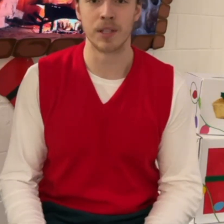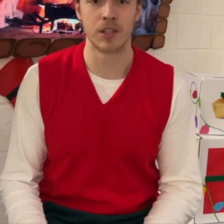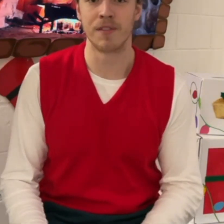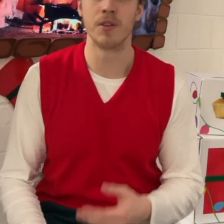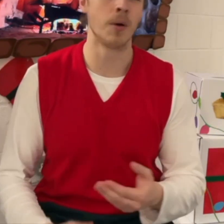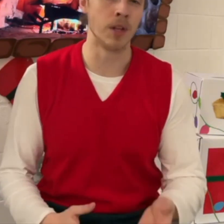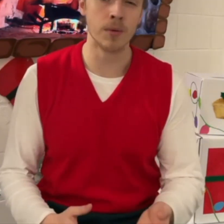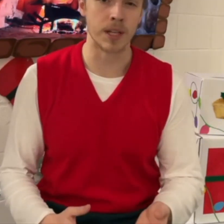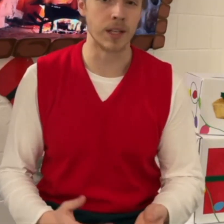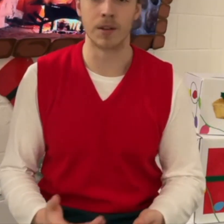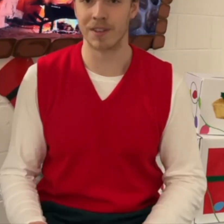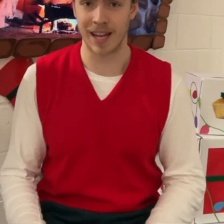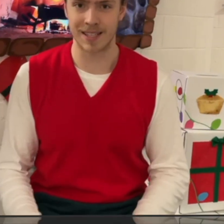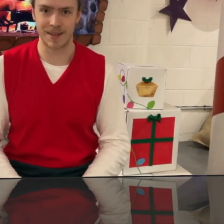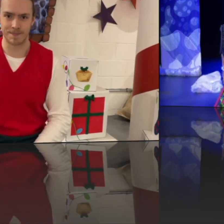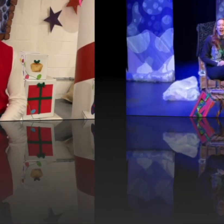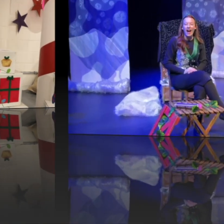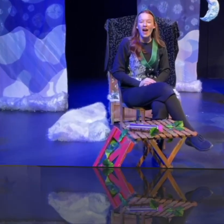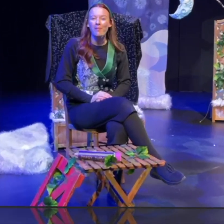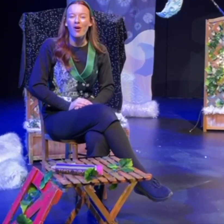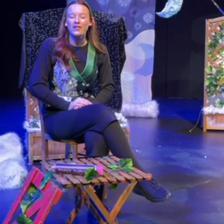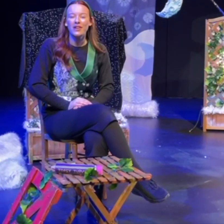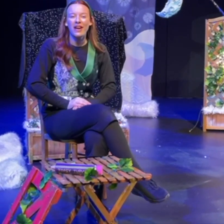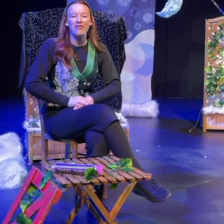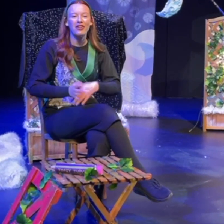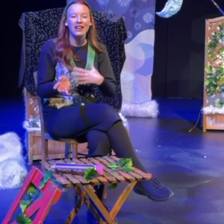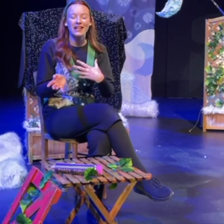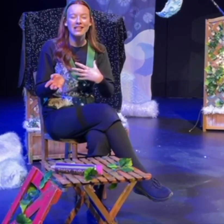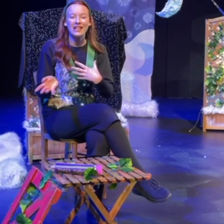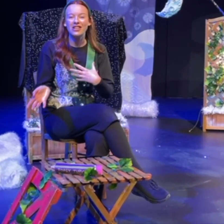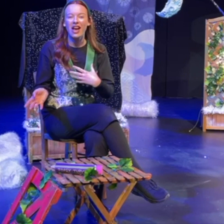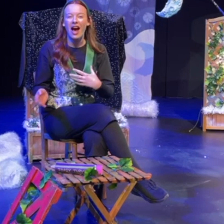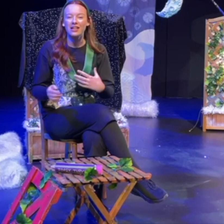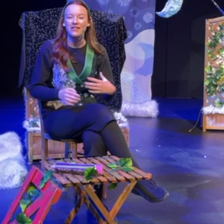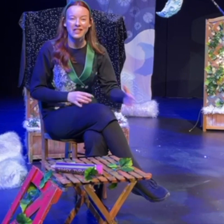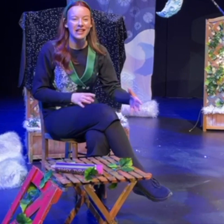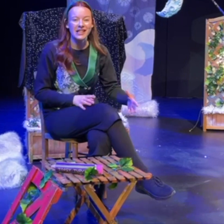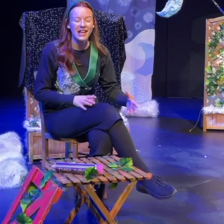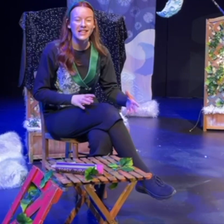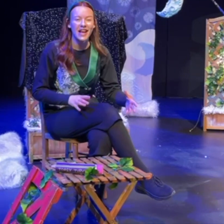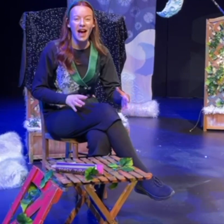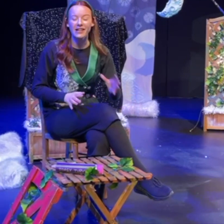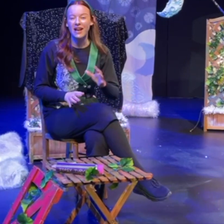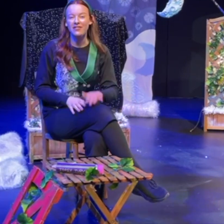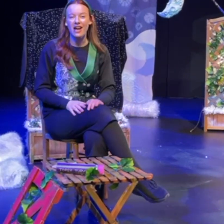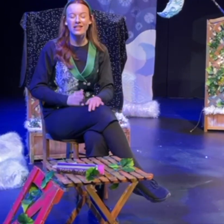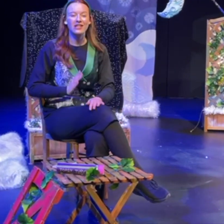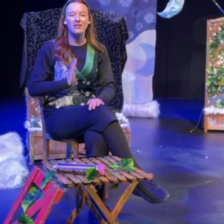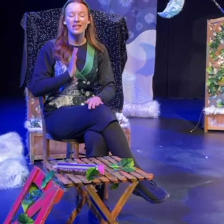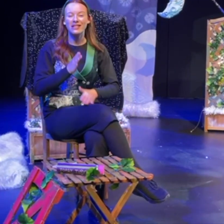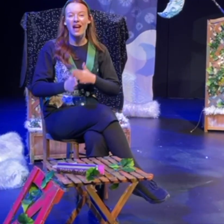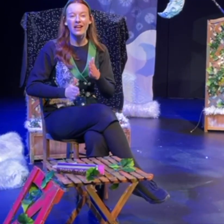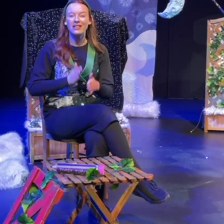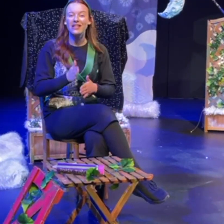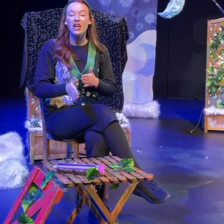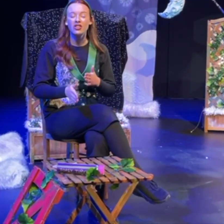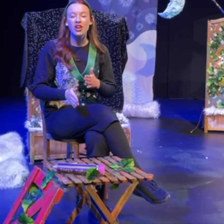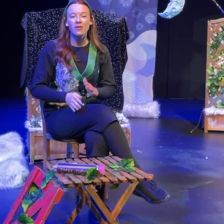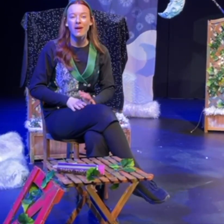If you don't use it, you can forget it. I'm also a freelance teacher and facilitator, and I've started using signs during my